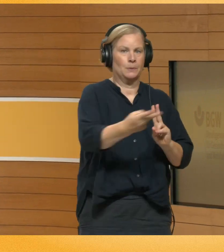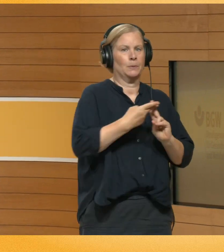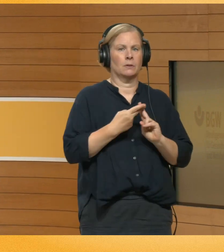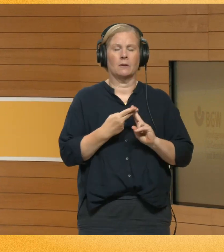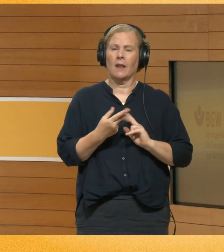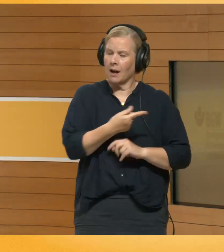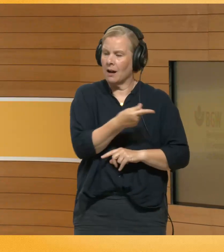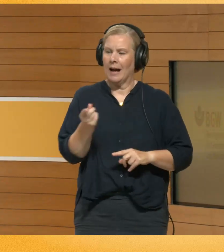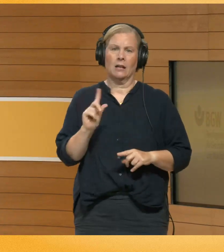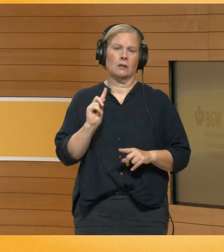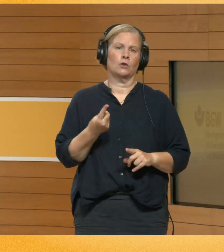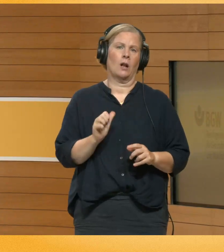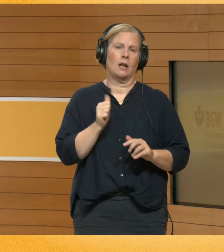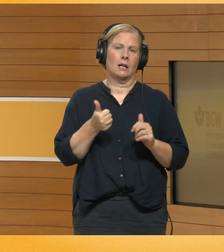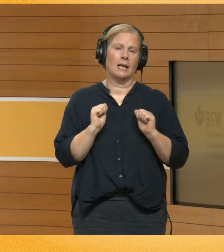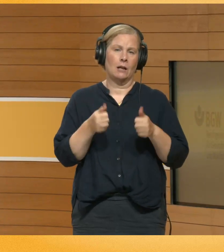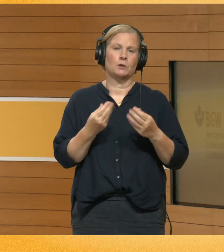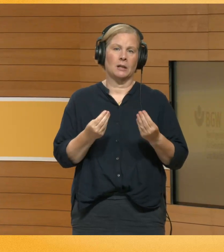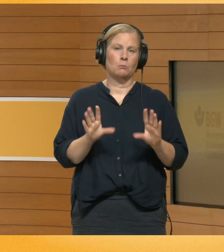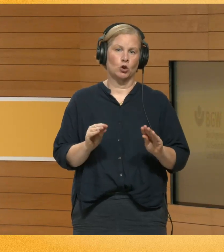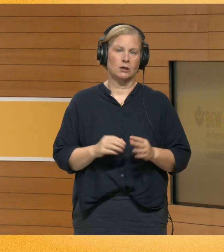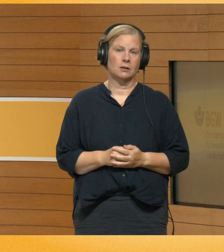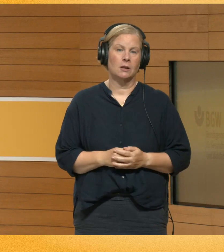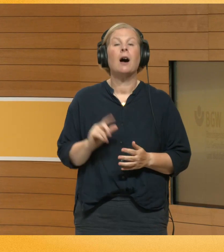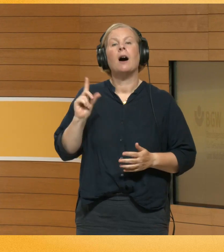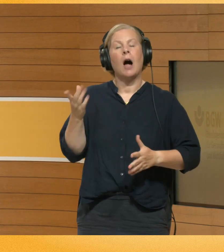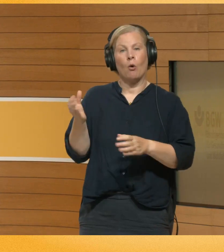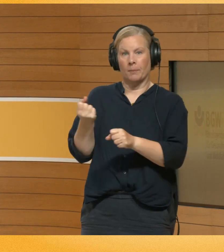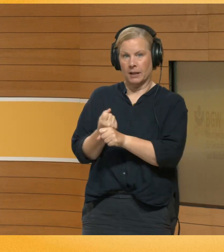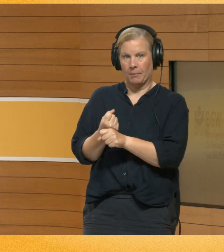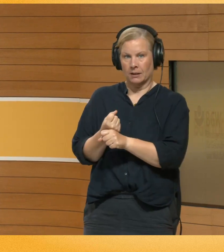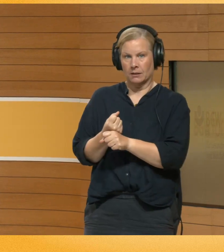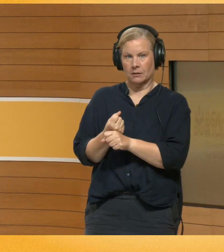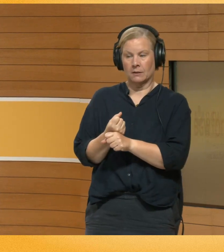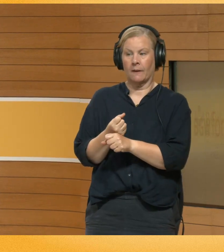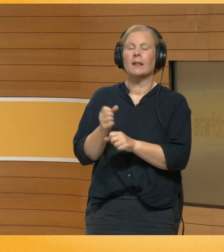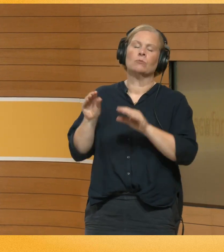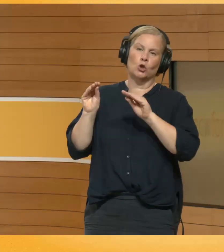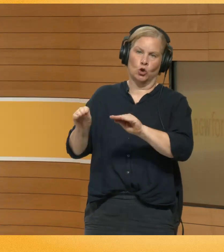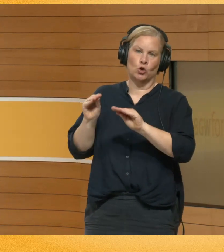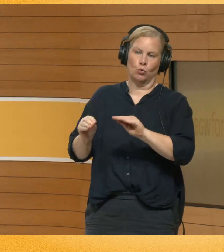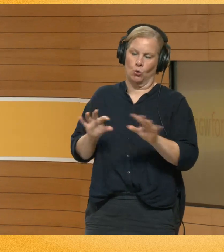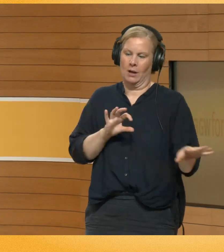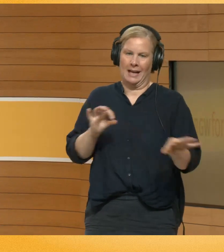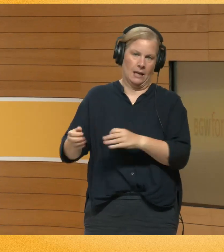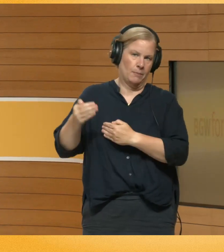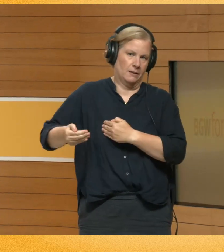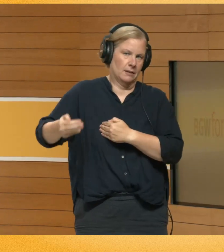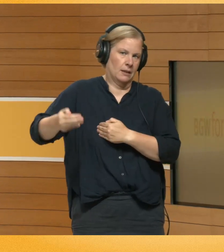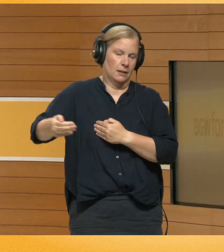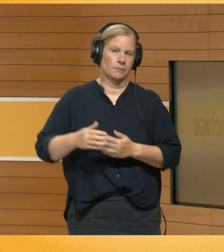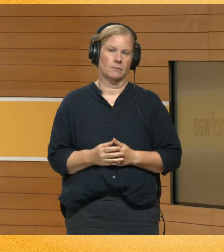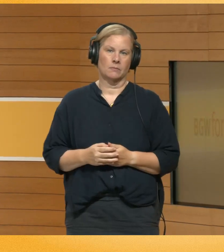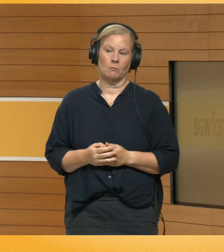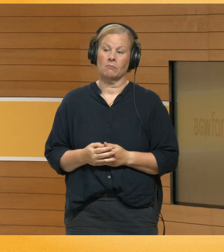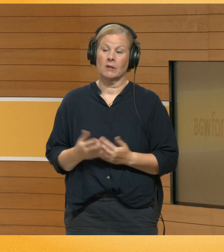that way tomorrow. No, you really need to put it on paper. And you need to have